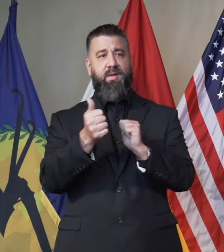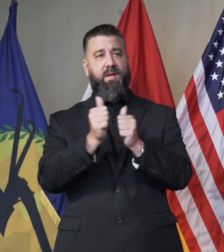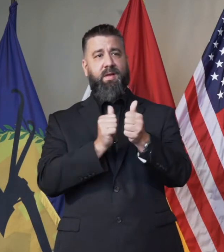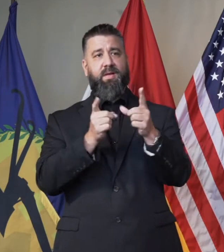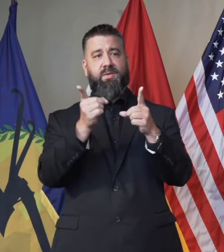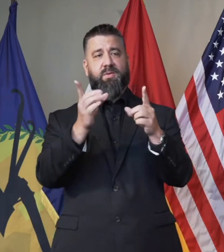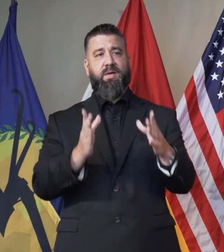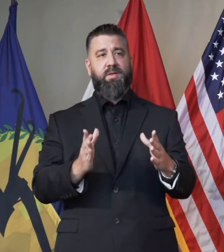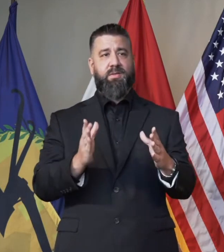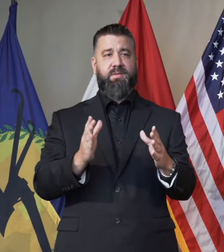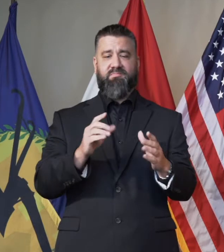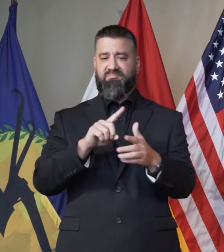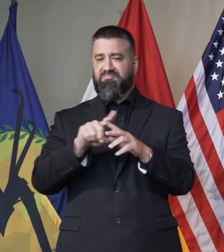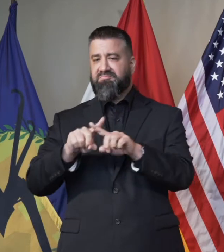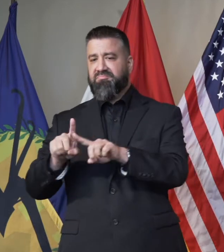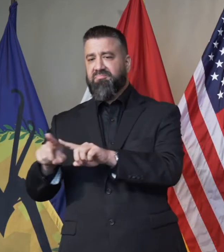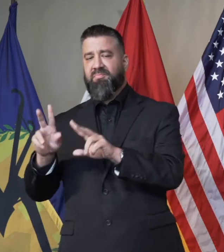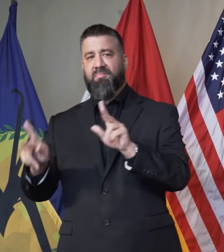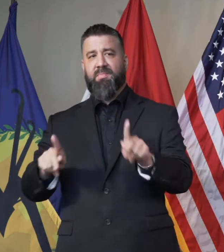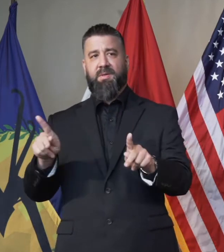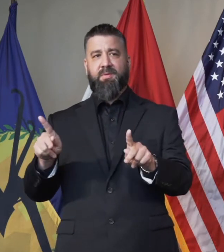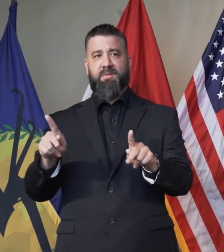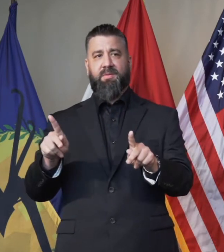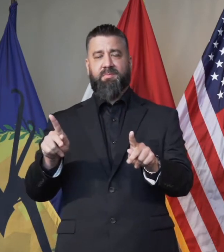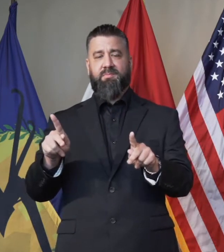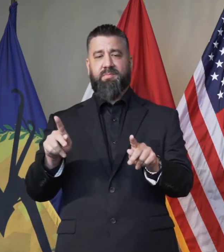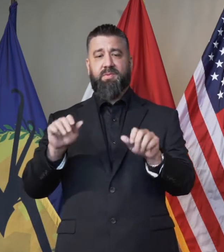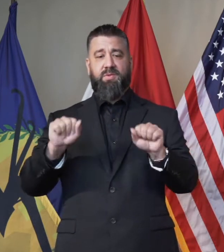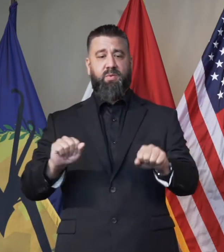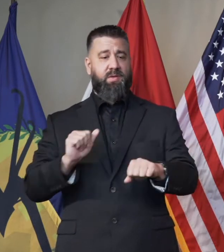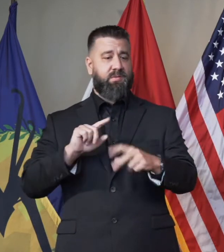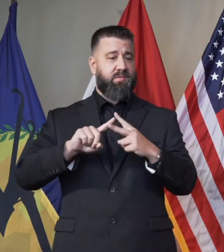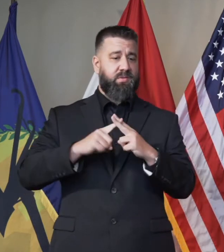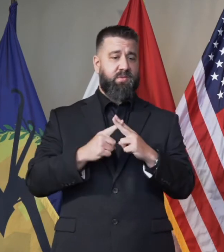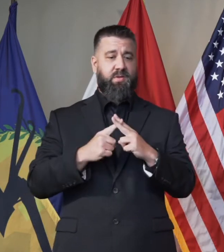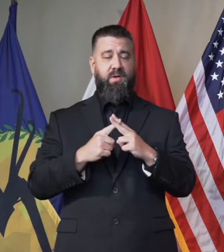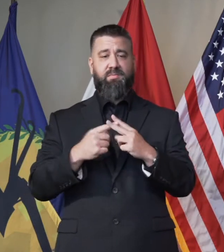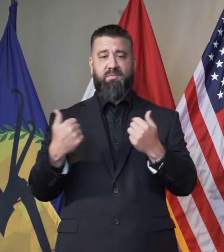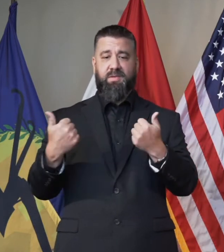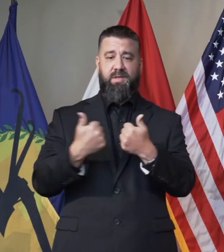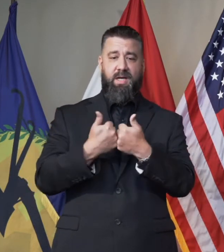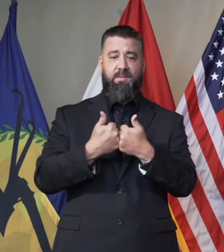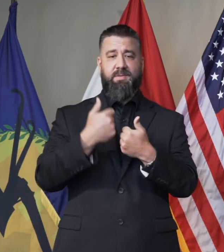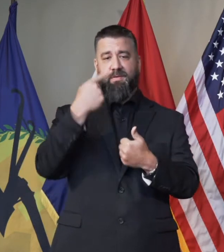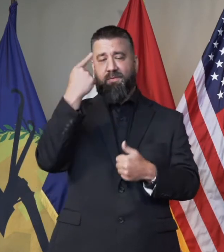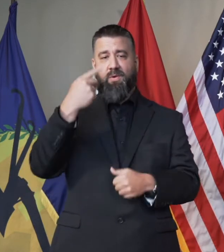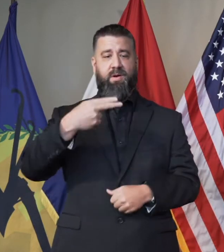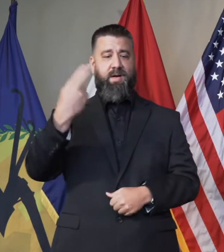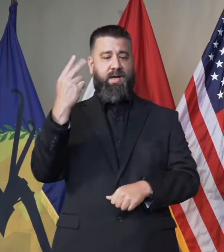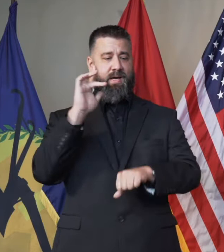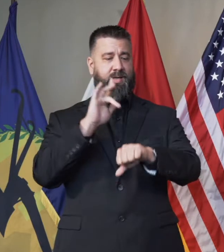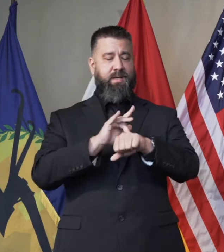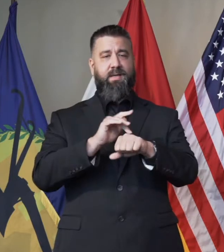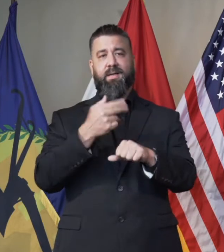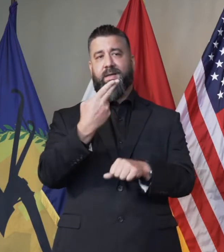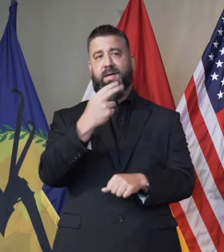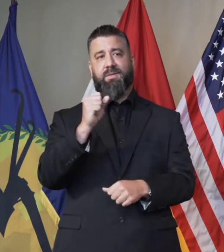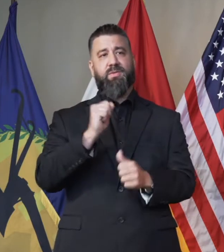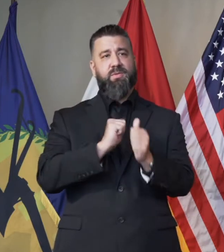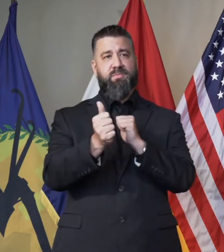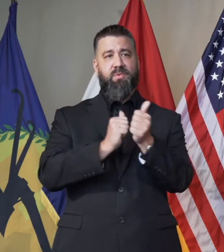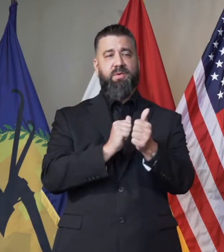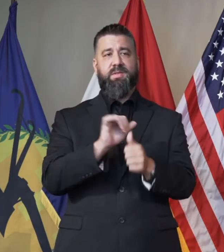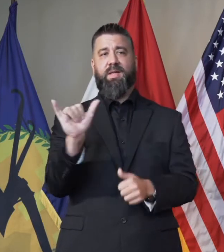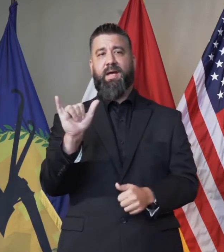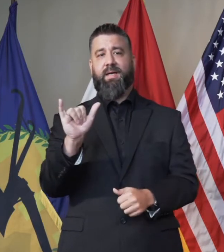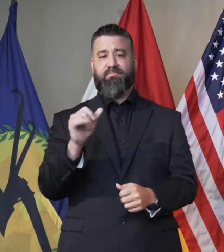build a path back toward games and competitions for high-contact high school sports such as ice